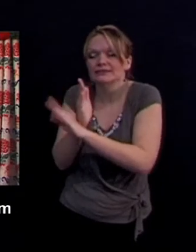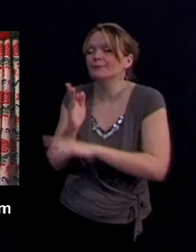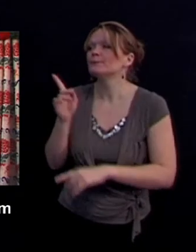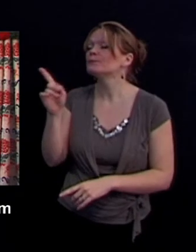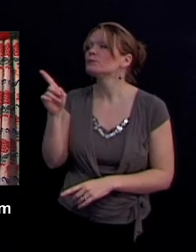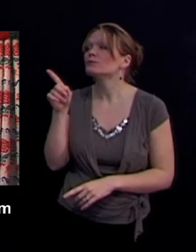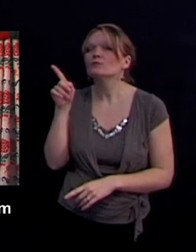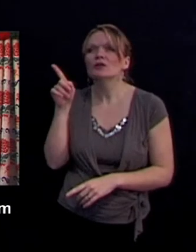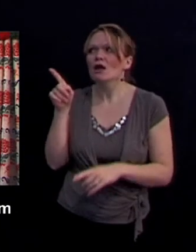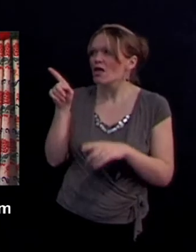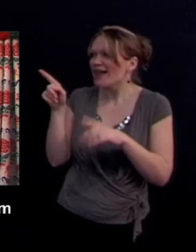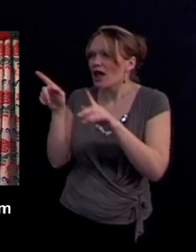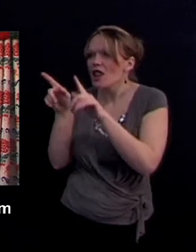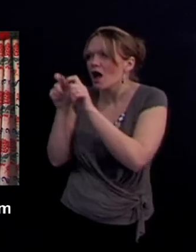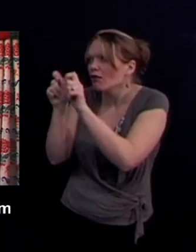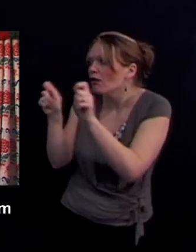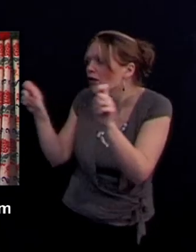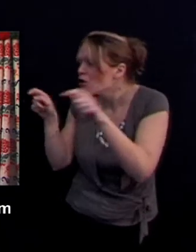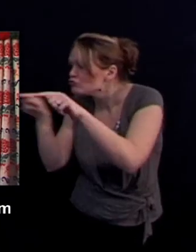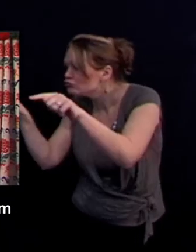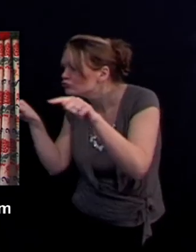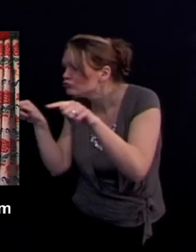It's almost like a room within a room.